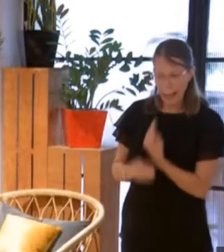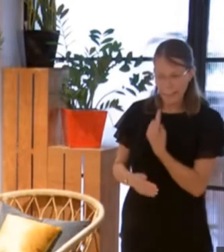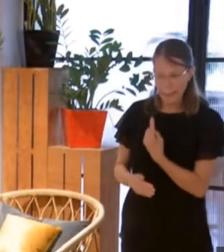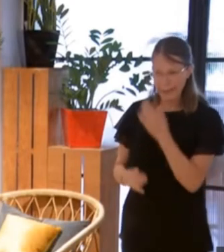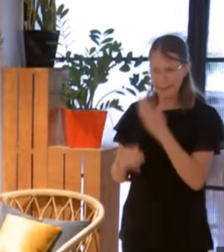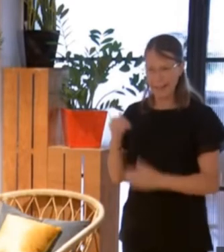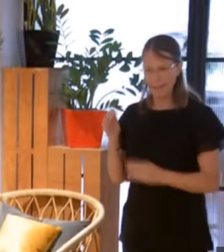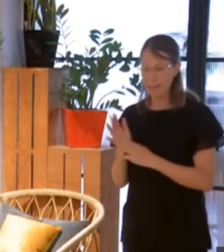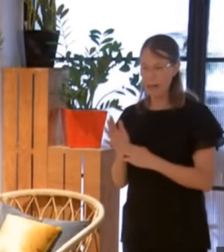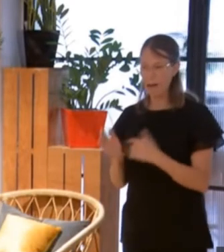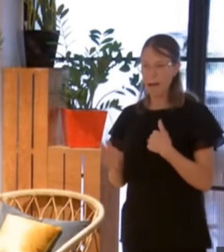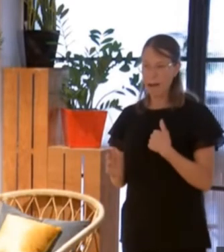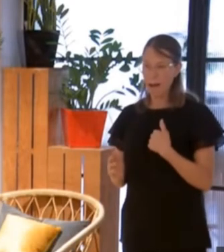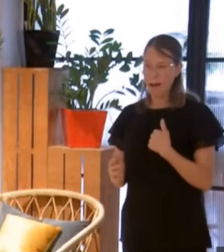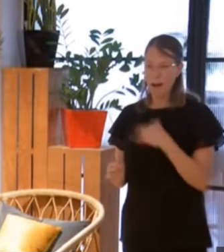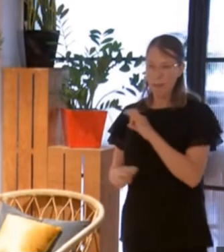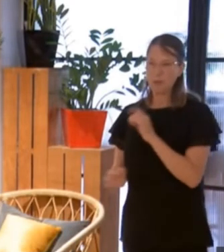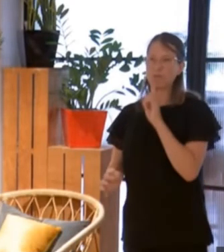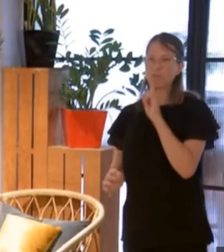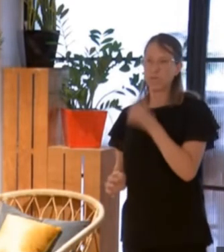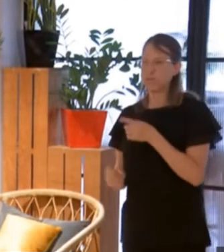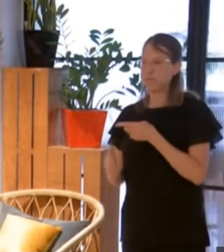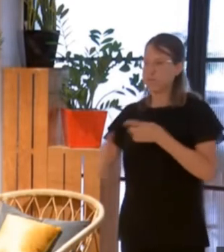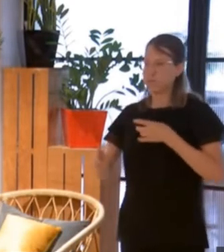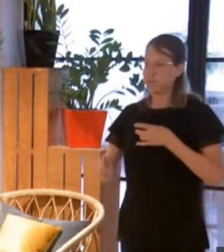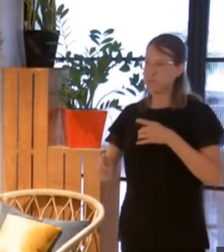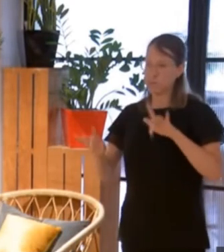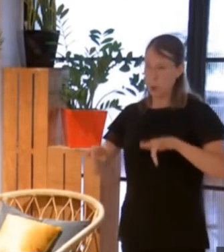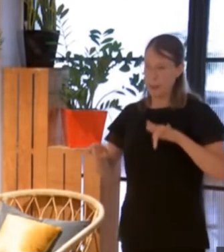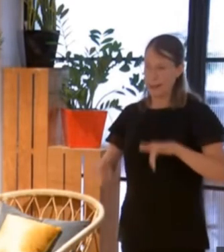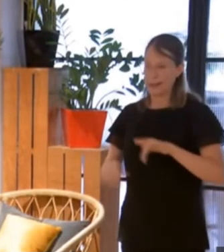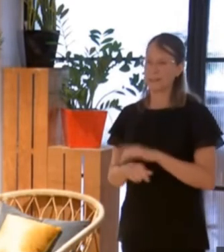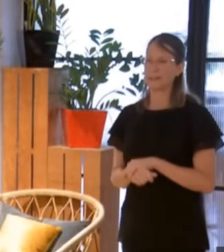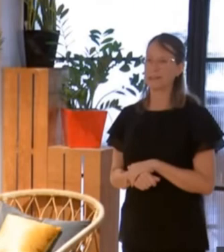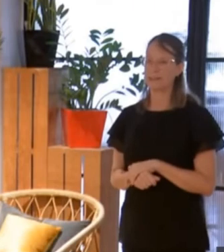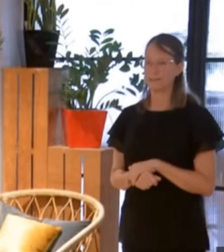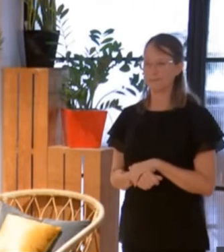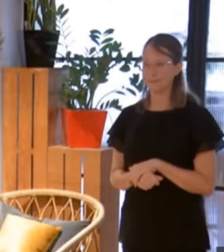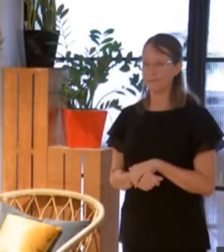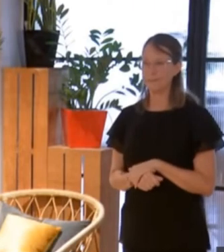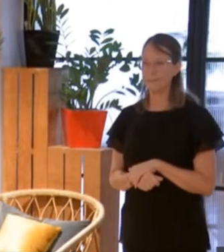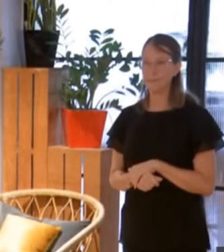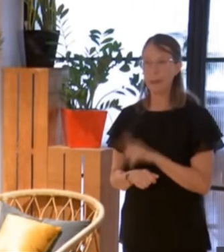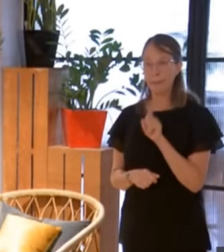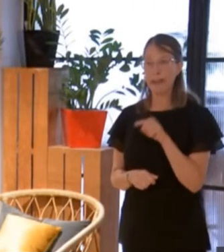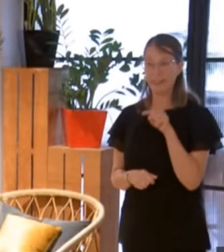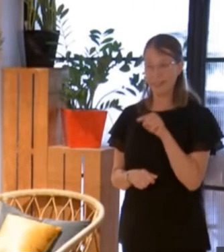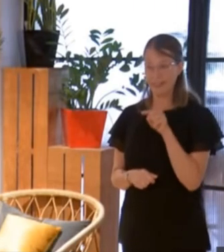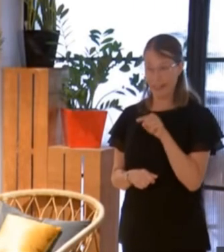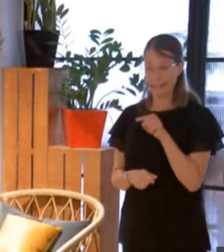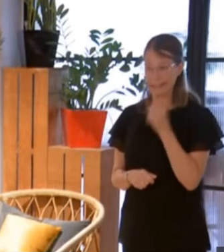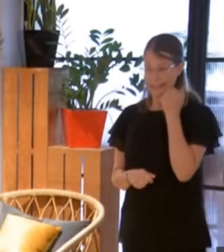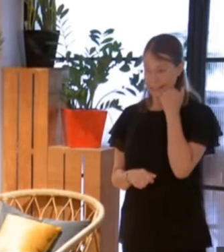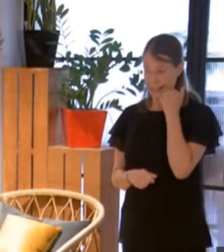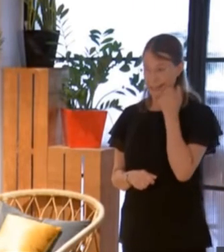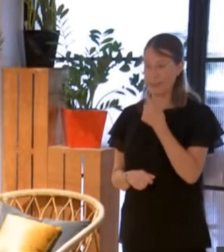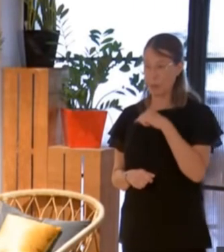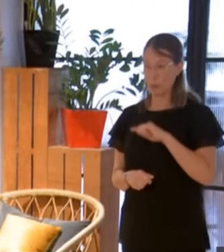not going to give a running commentary on that point. What I'd say is that is the date we've